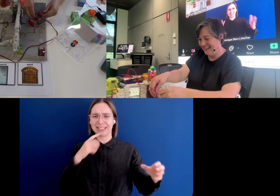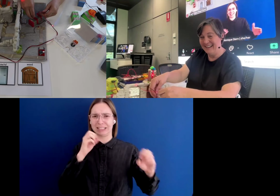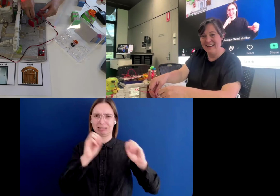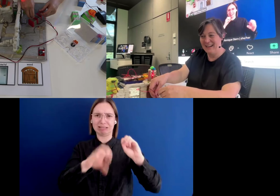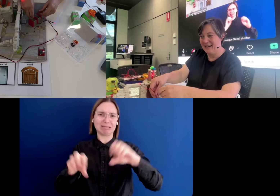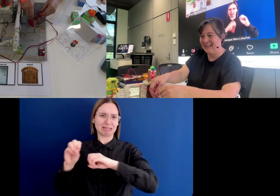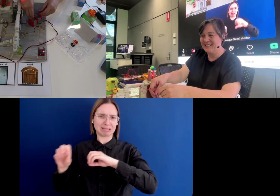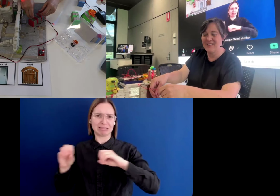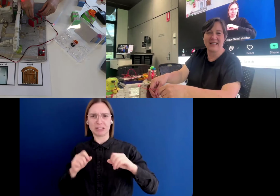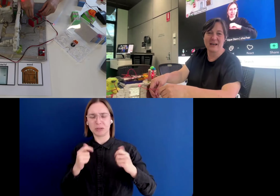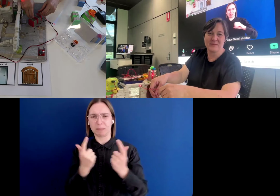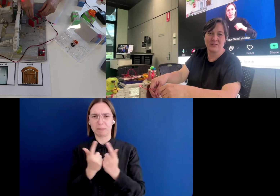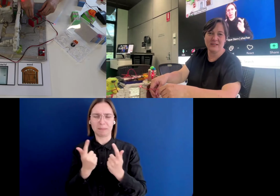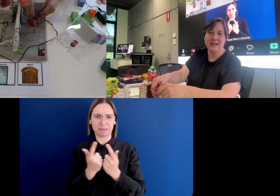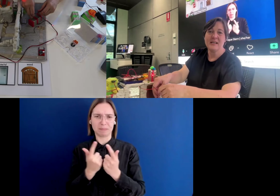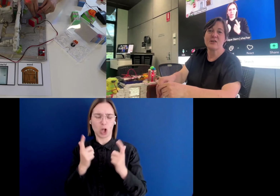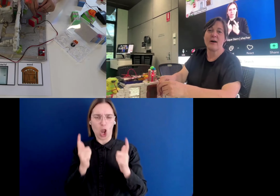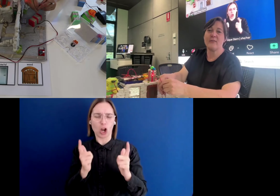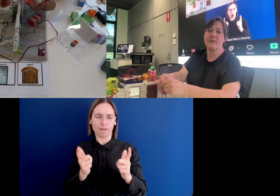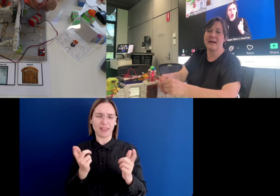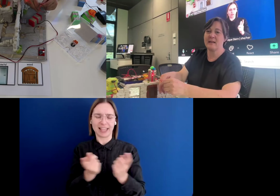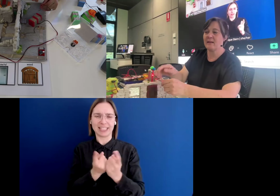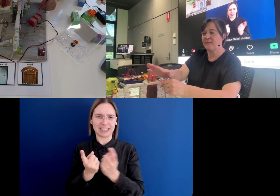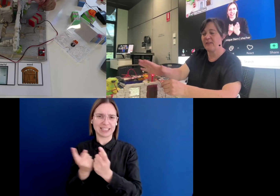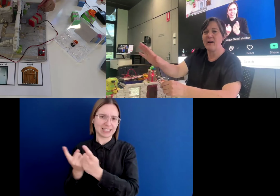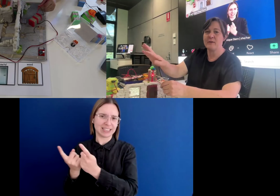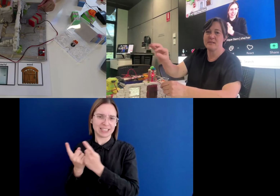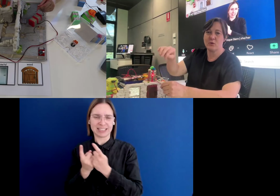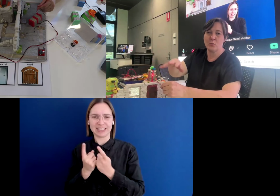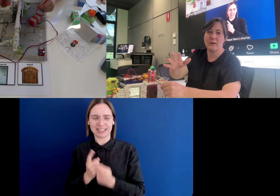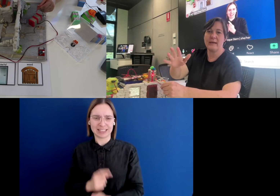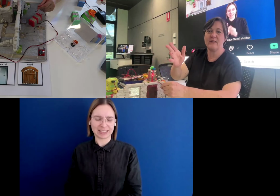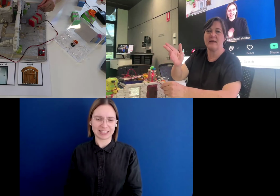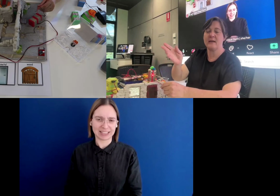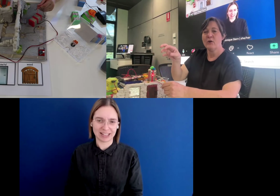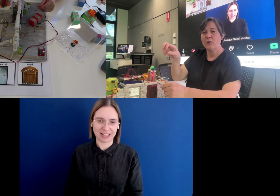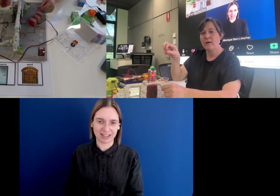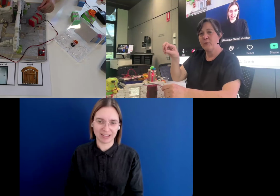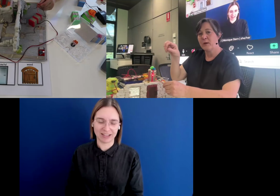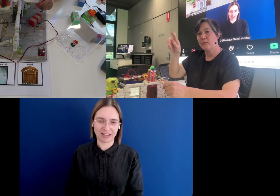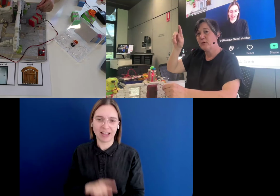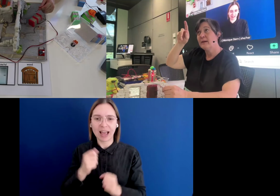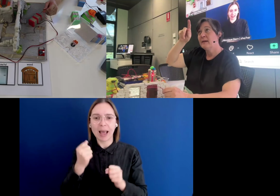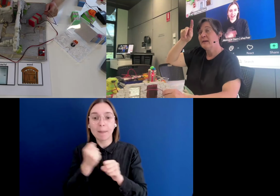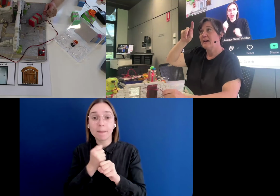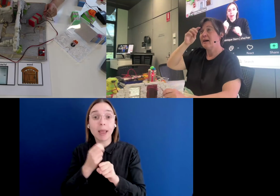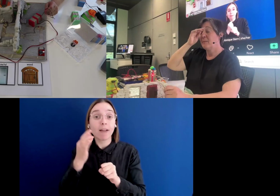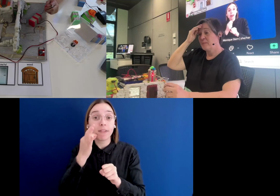All right. So that comes on. So I often make like flowers or weaving,